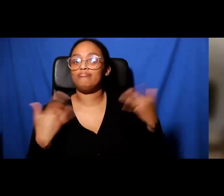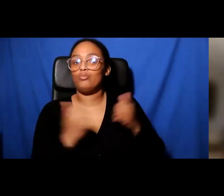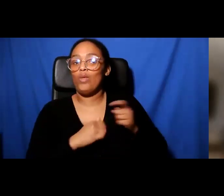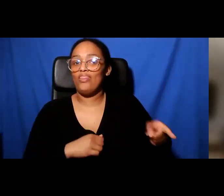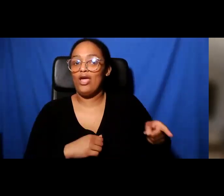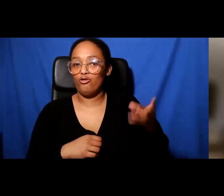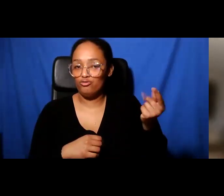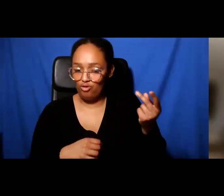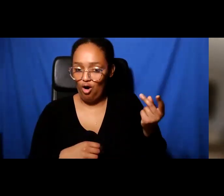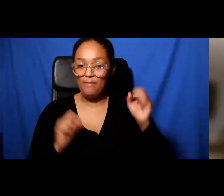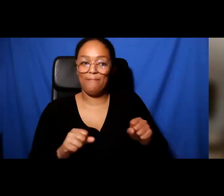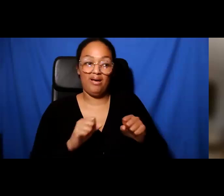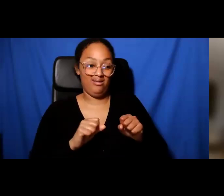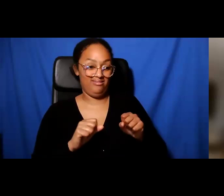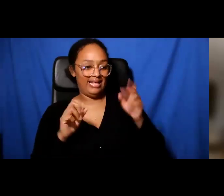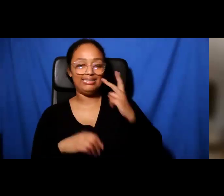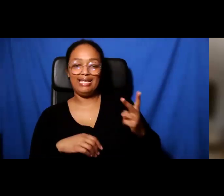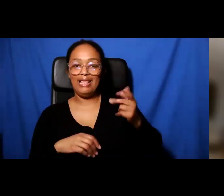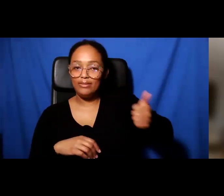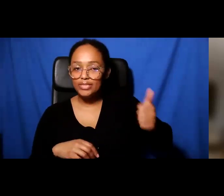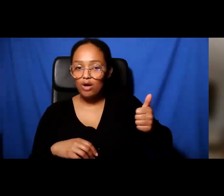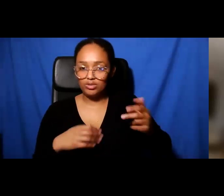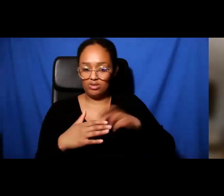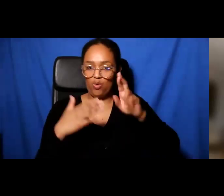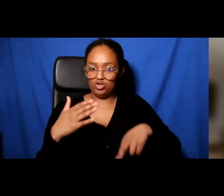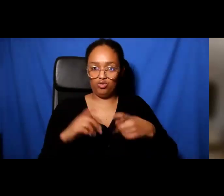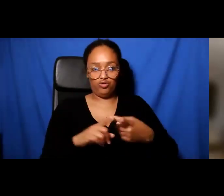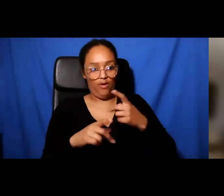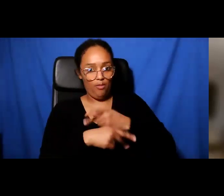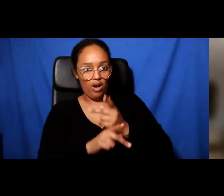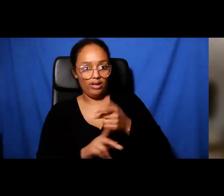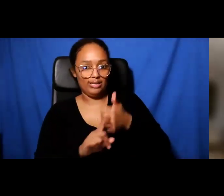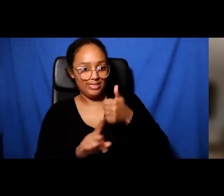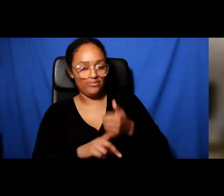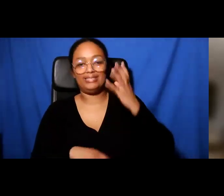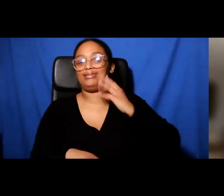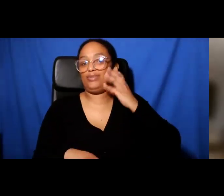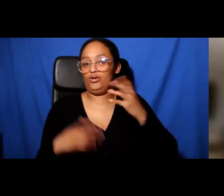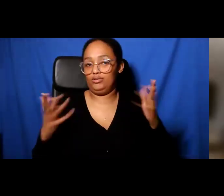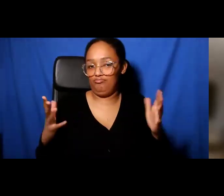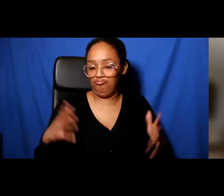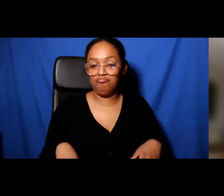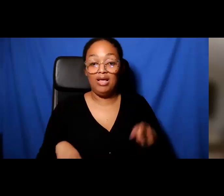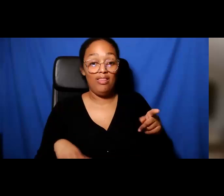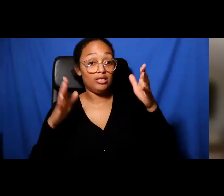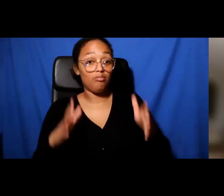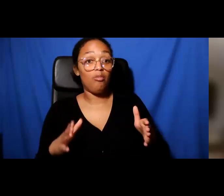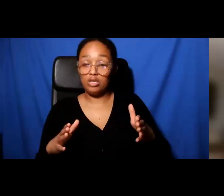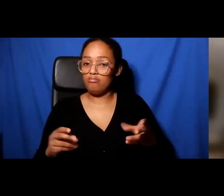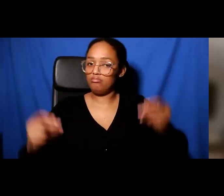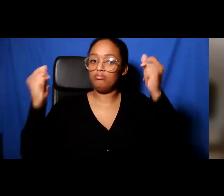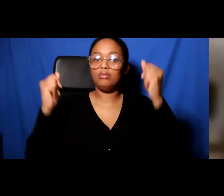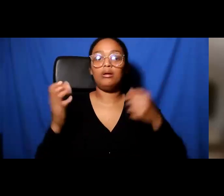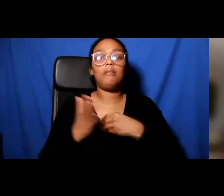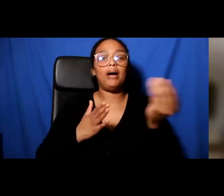it for themselves. They get to experience the result of the product themselves. And this person buys this dog collar right there